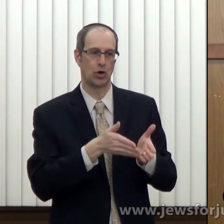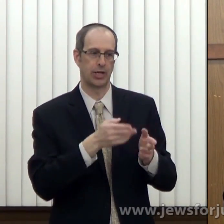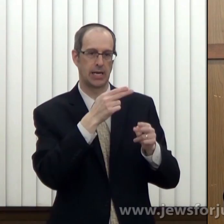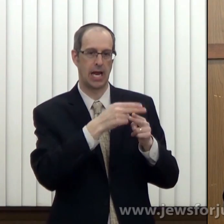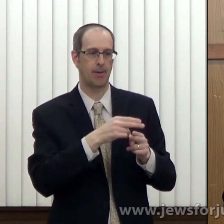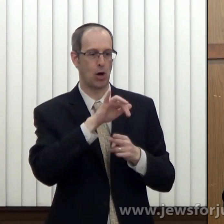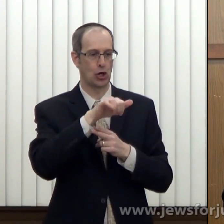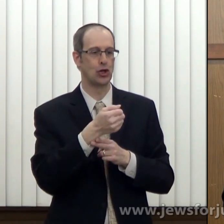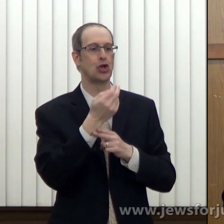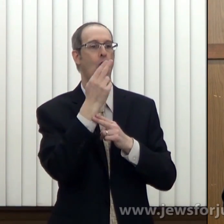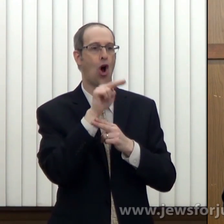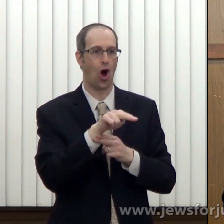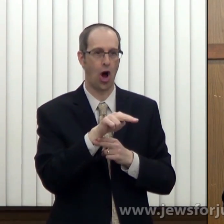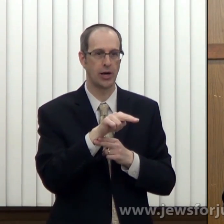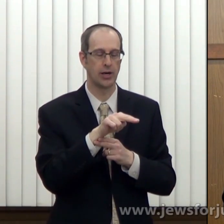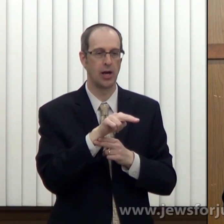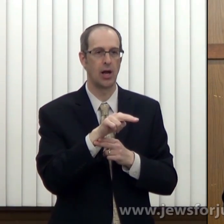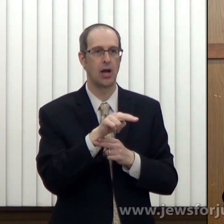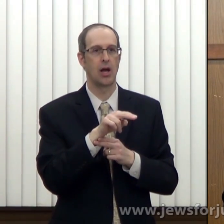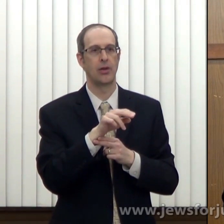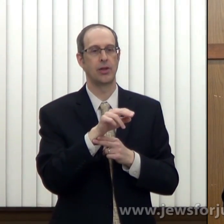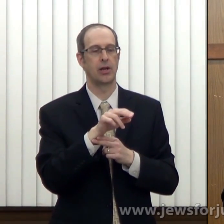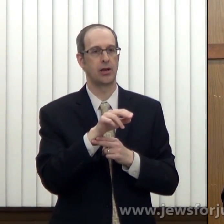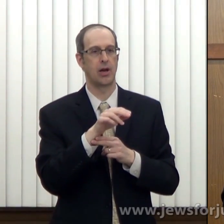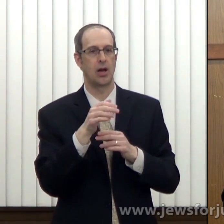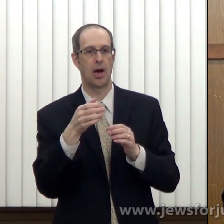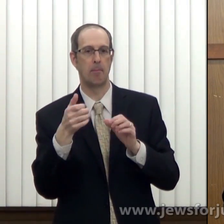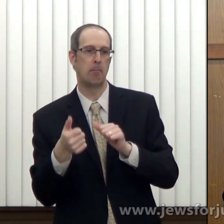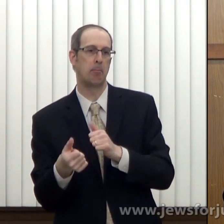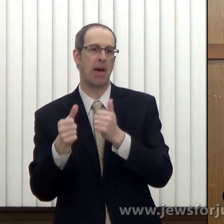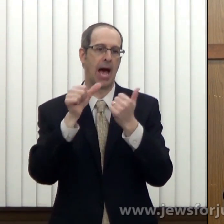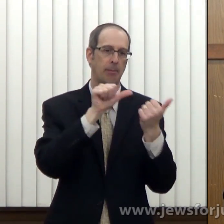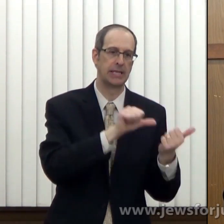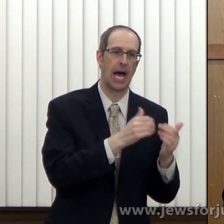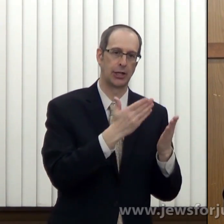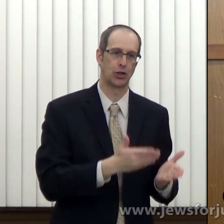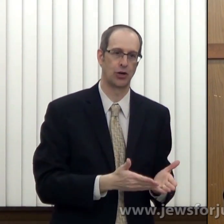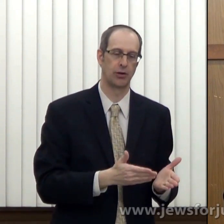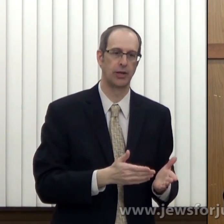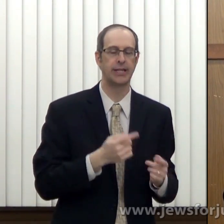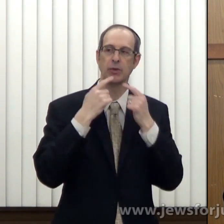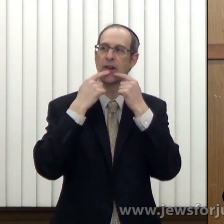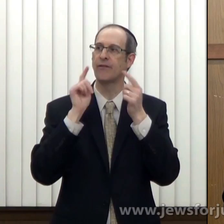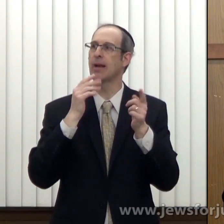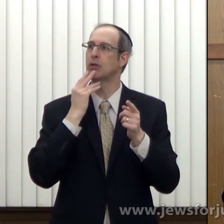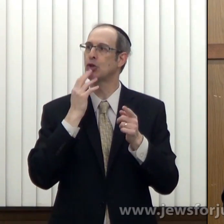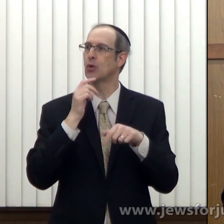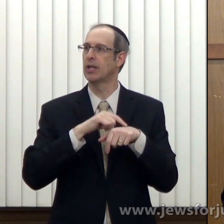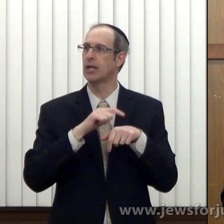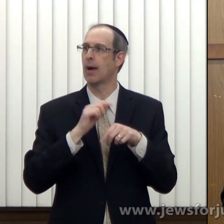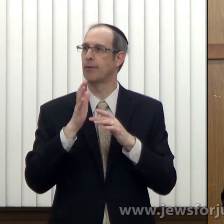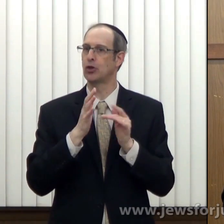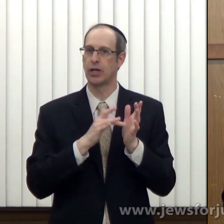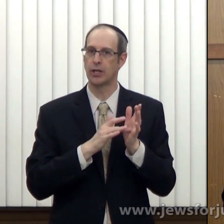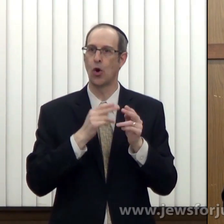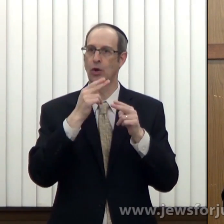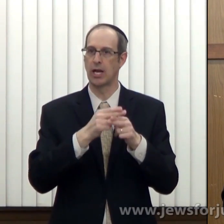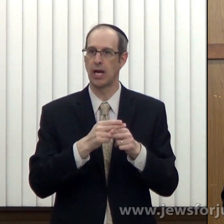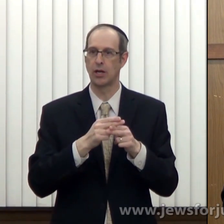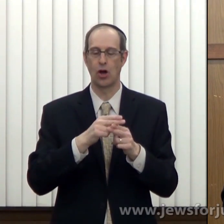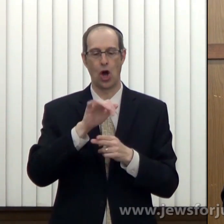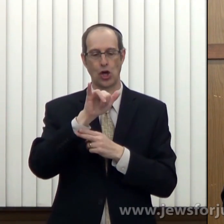named John the Baptizer. There was a famous Jew at the time of Jesus whose name was